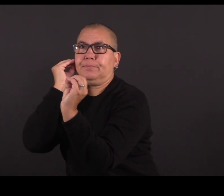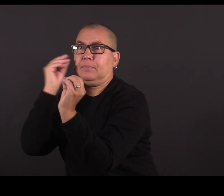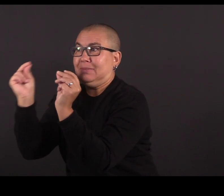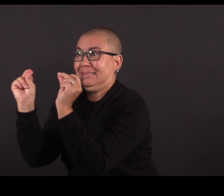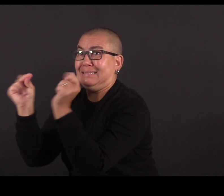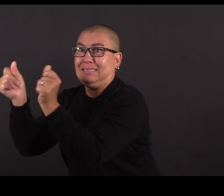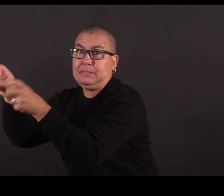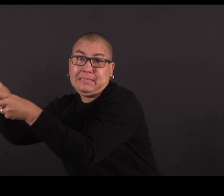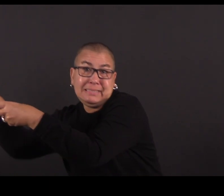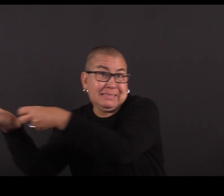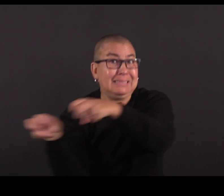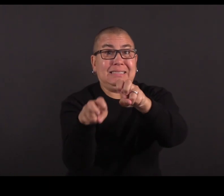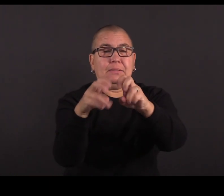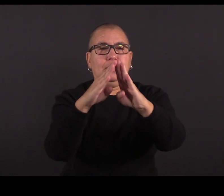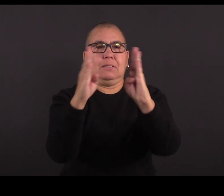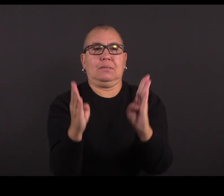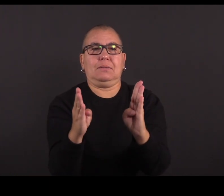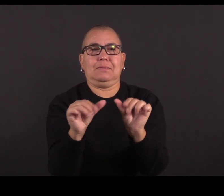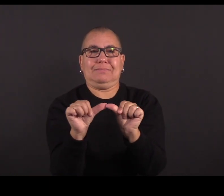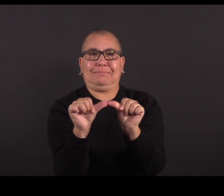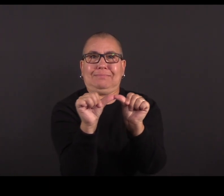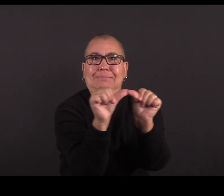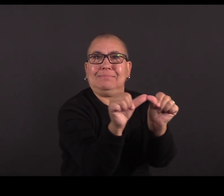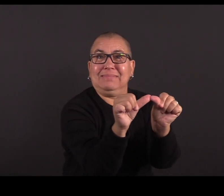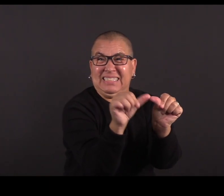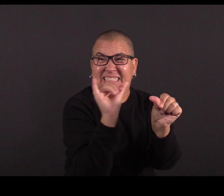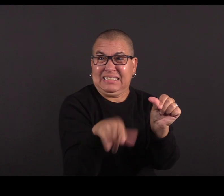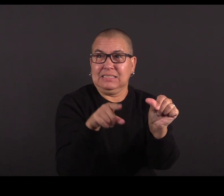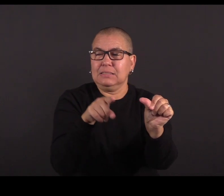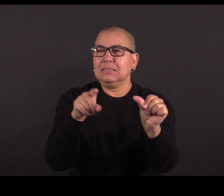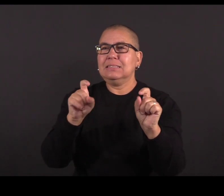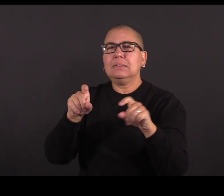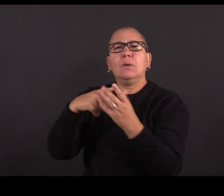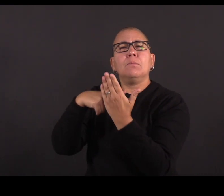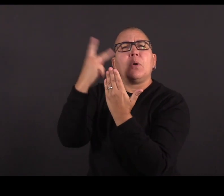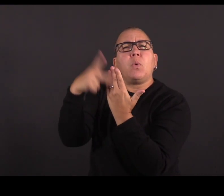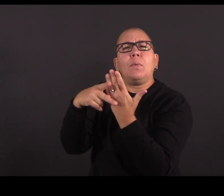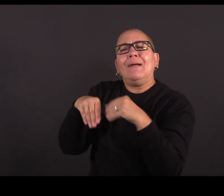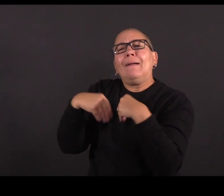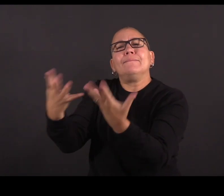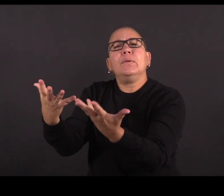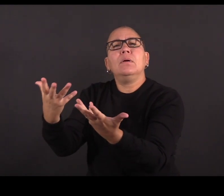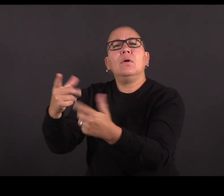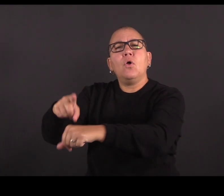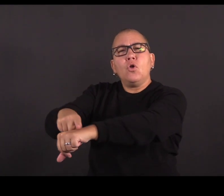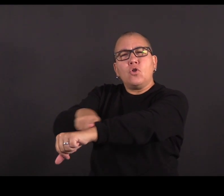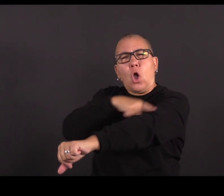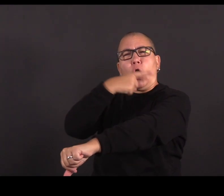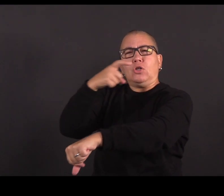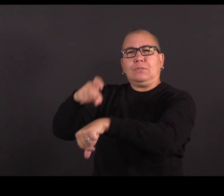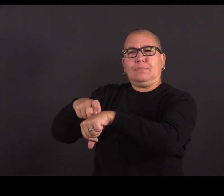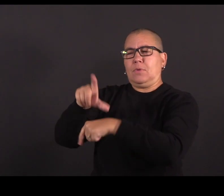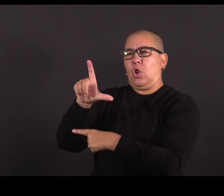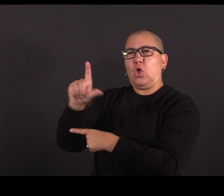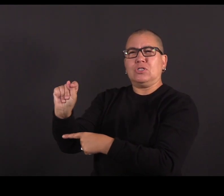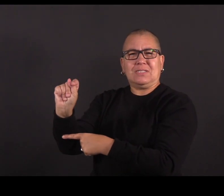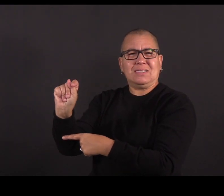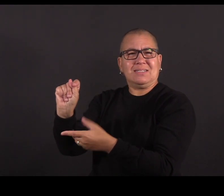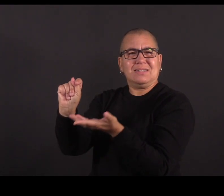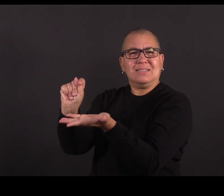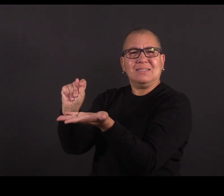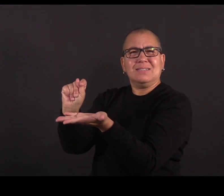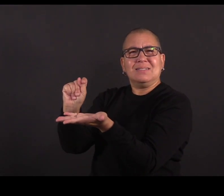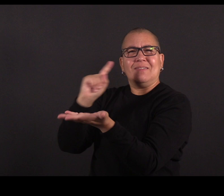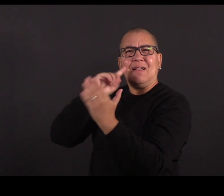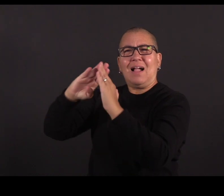This program offers longer-term housing than transitional housing, but financial support